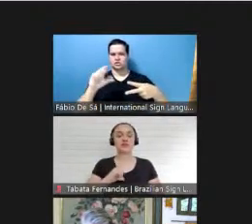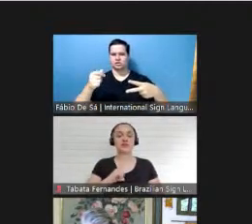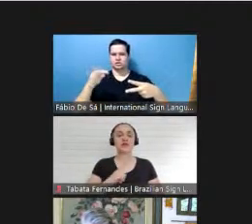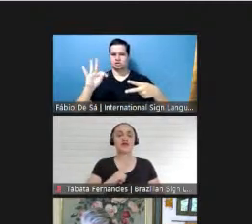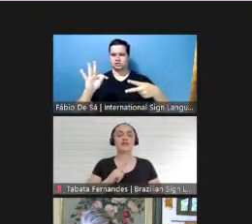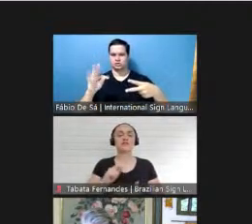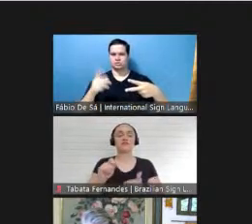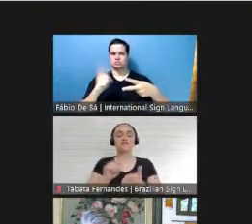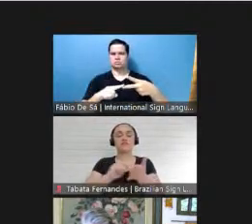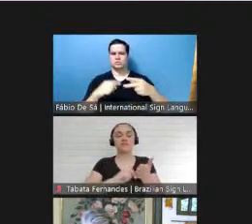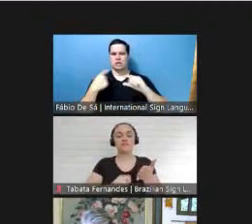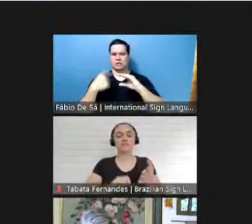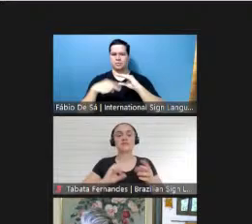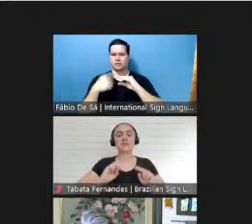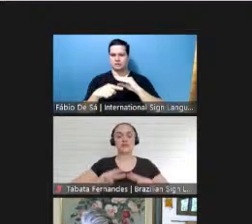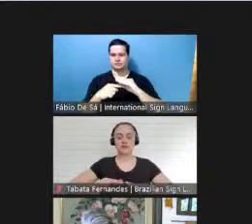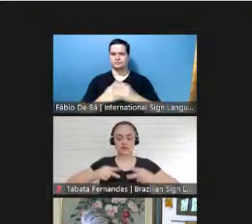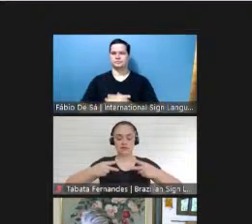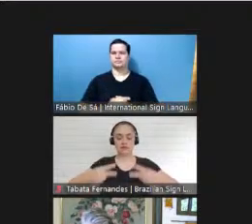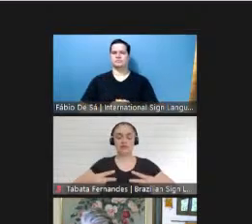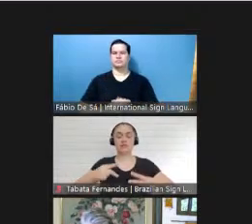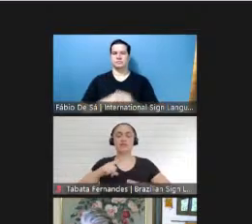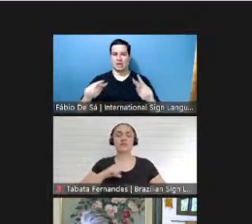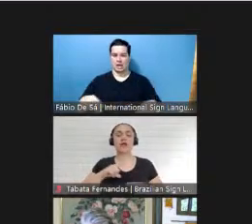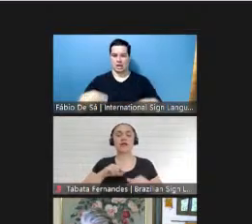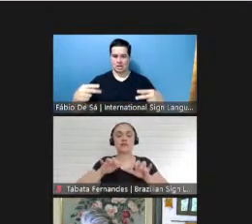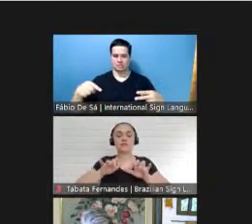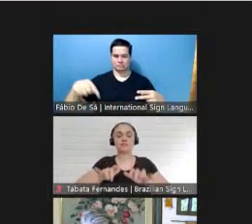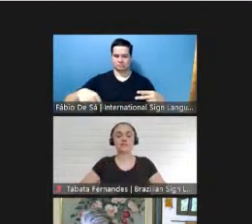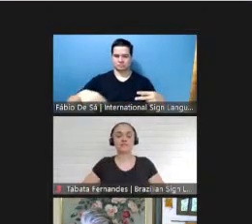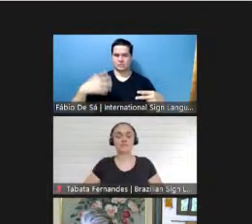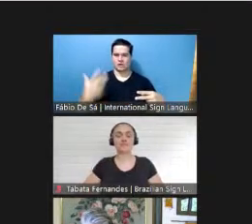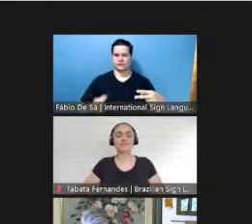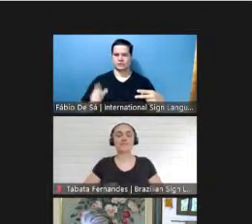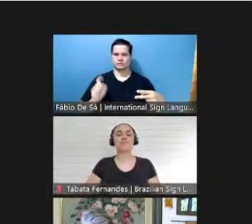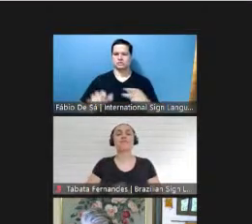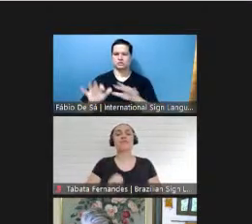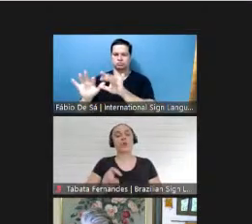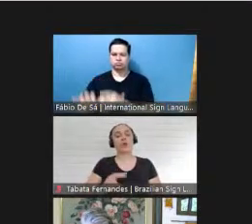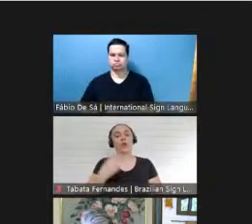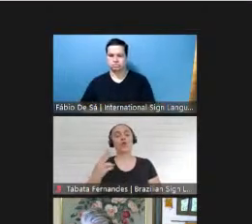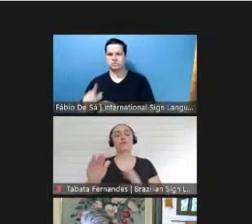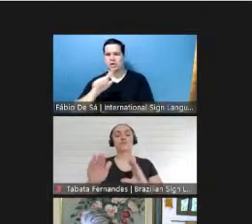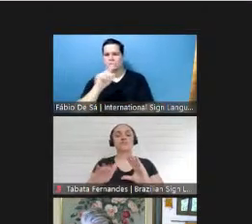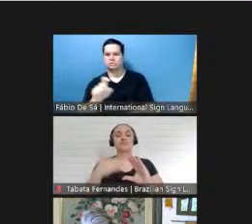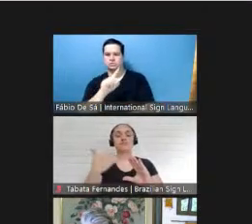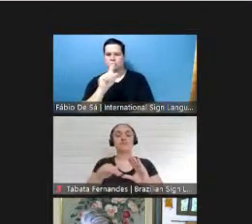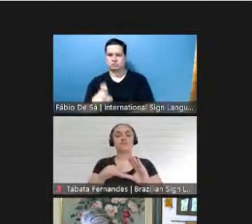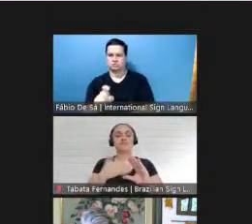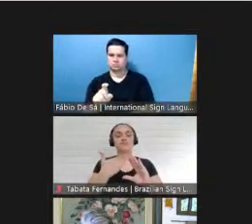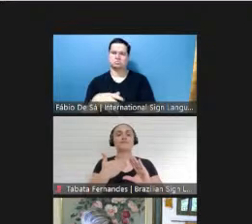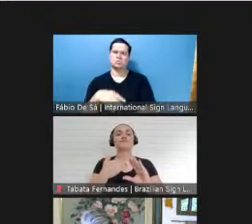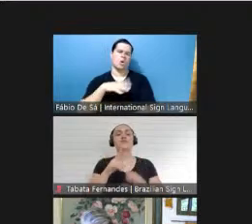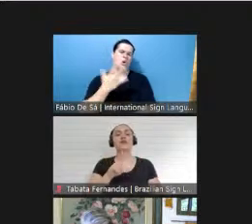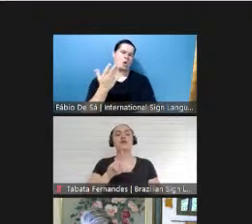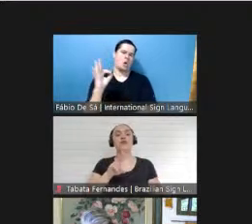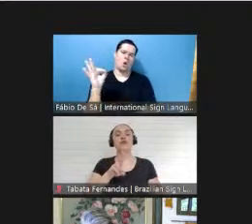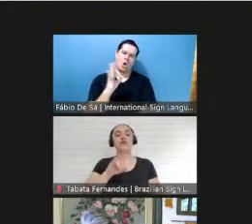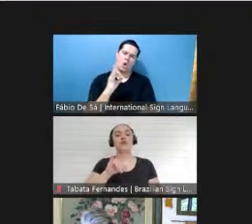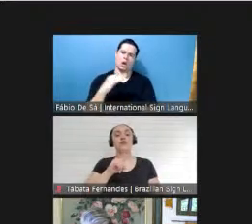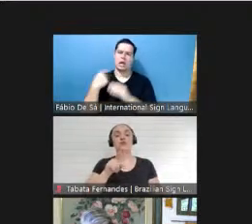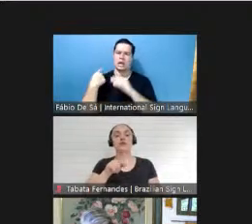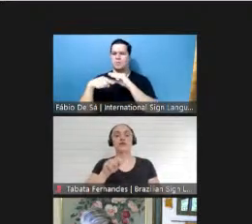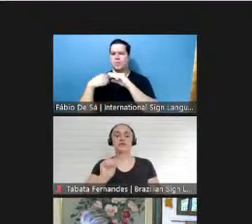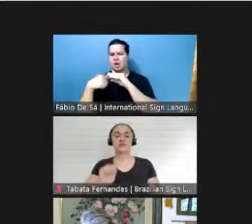the link on the chat box, or you can also send an email to Luisa from our team here